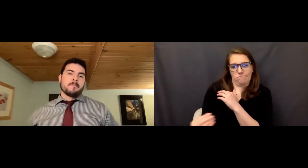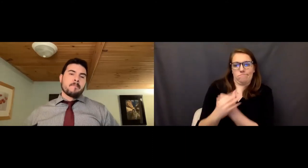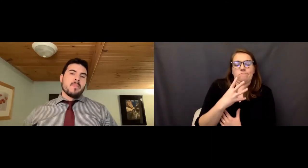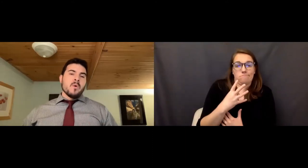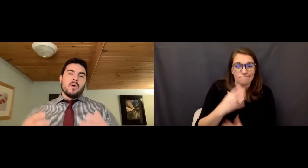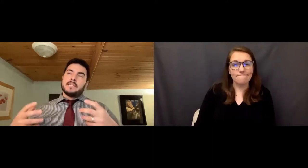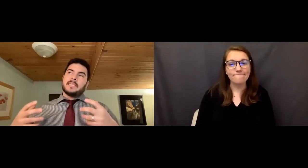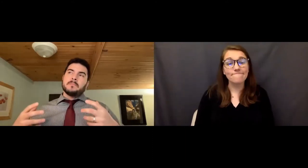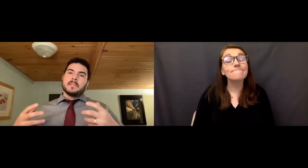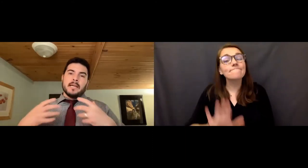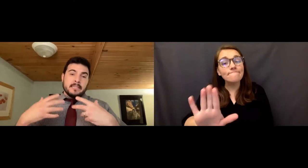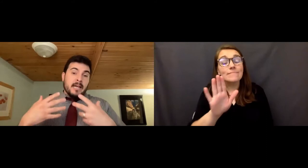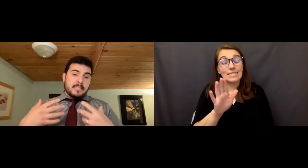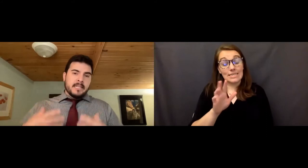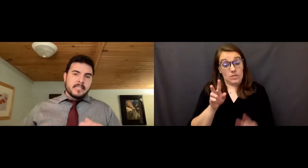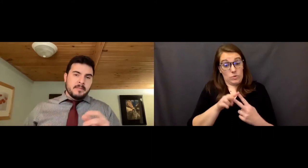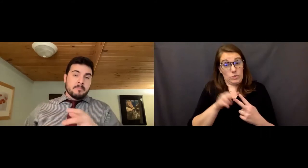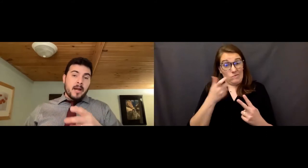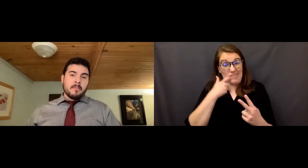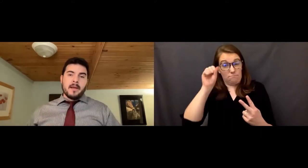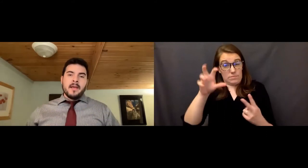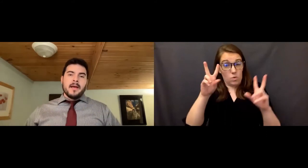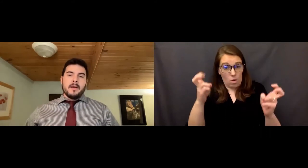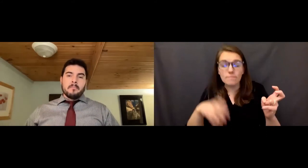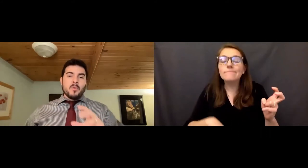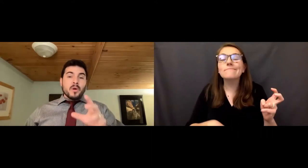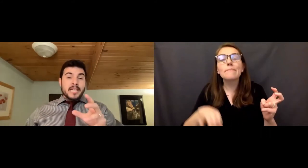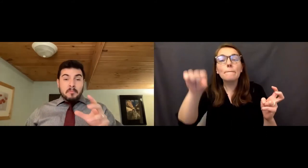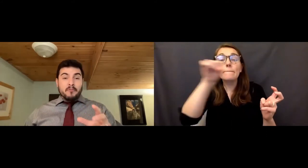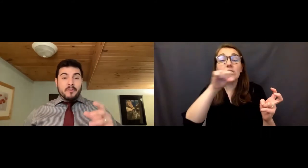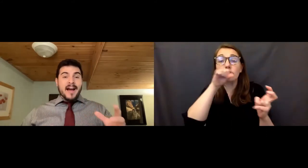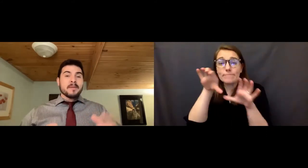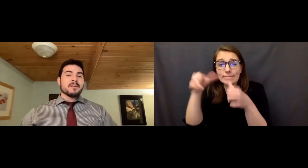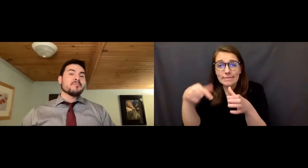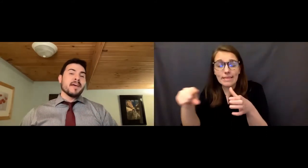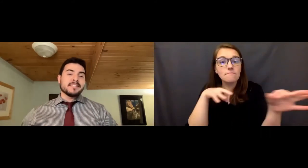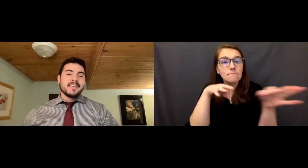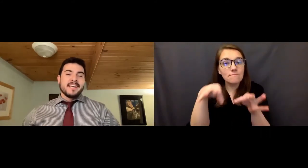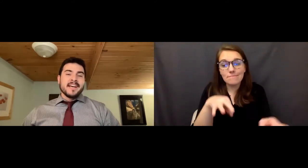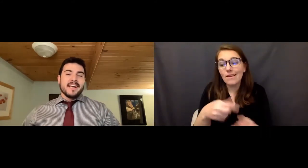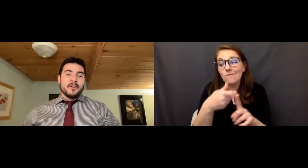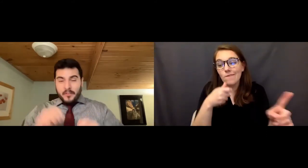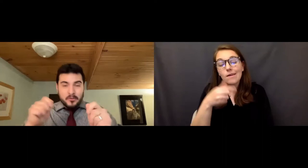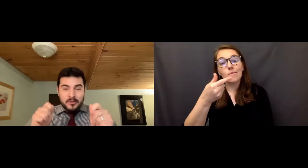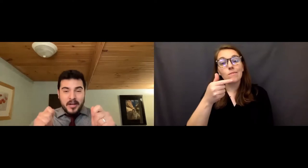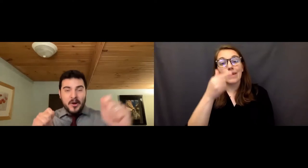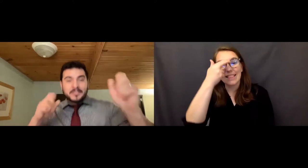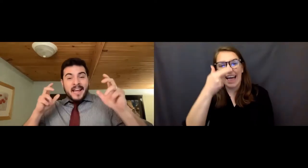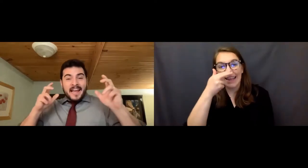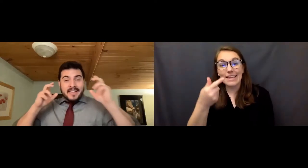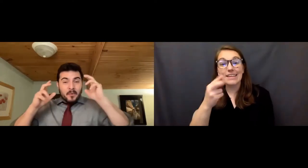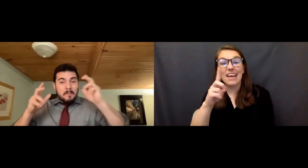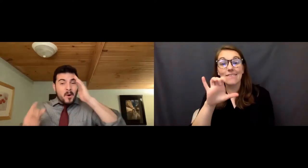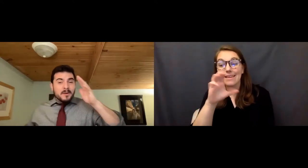here, one that seems, as I see it, to be inspired by part one, chapter four of Gaudium et Spes, for those of you taking